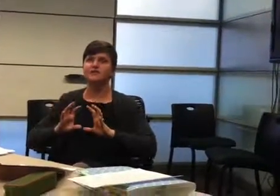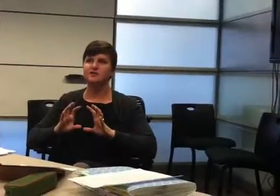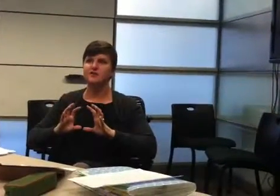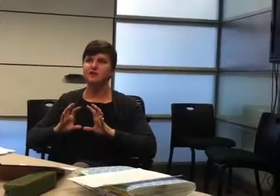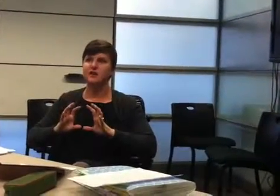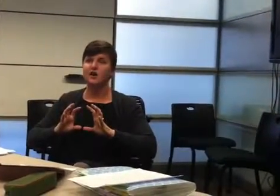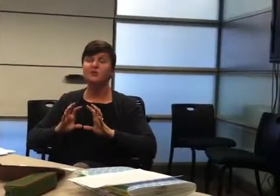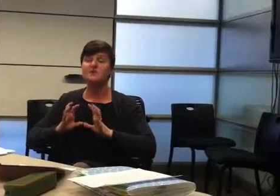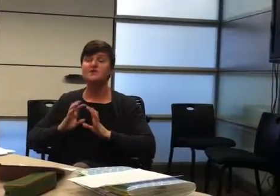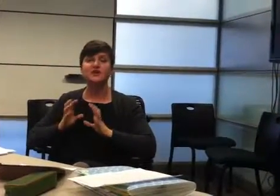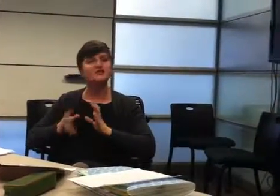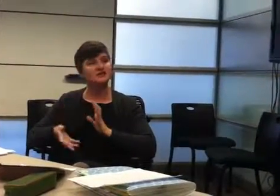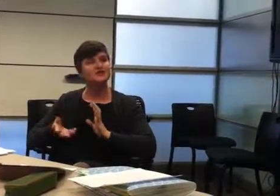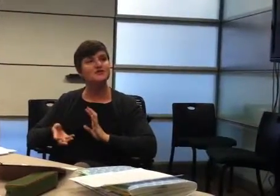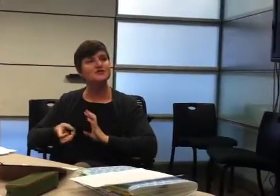after almost 20, I started doing this in